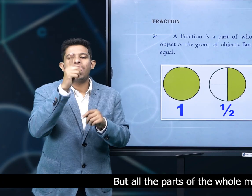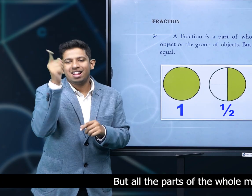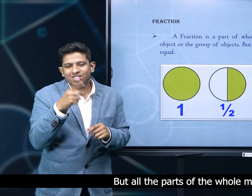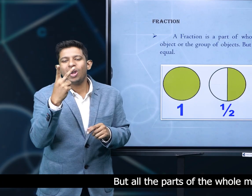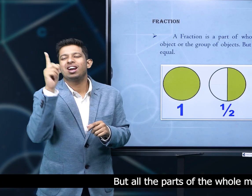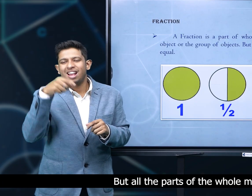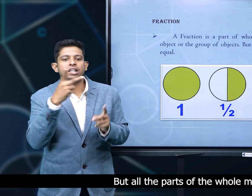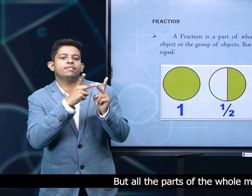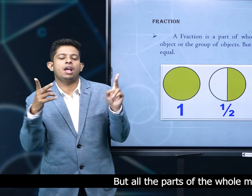be equal.